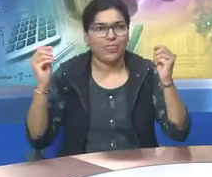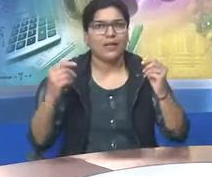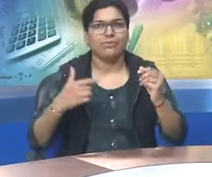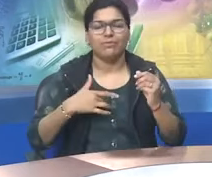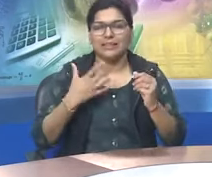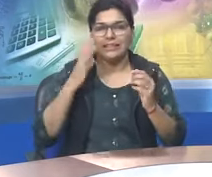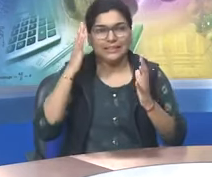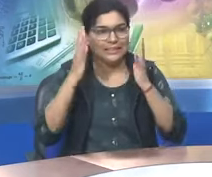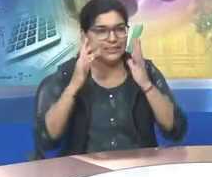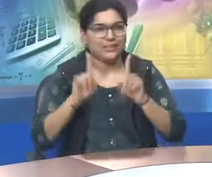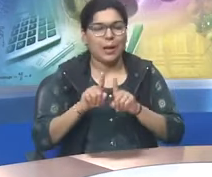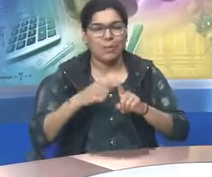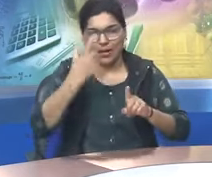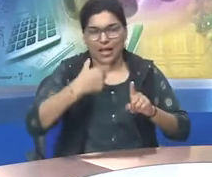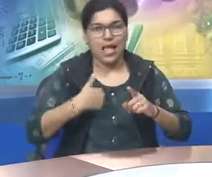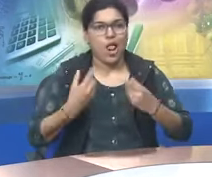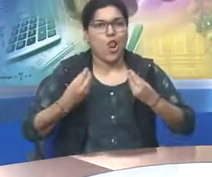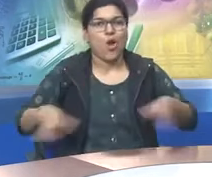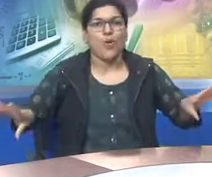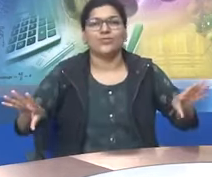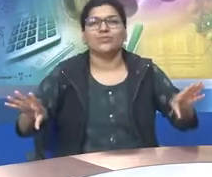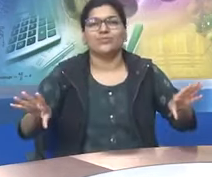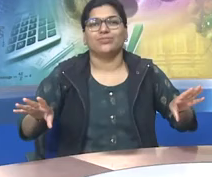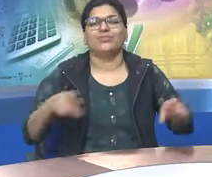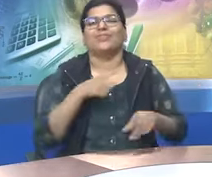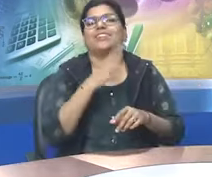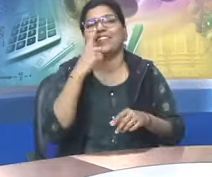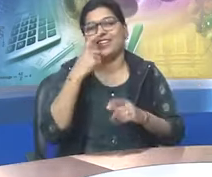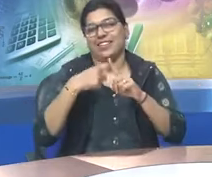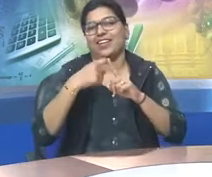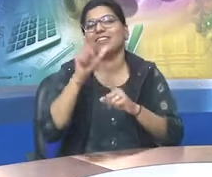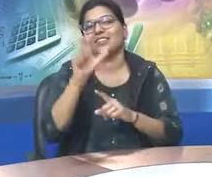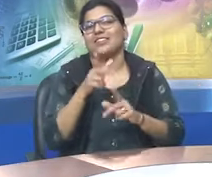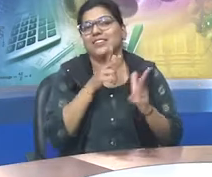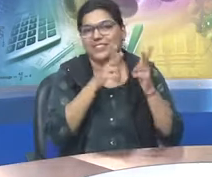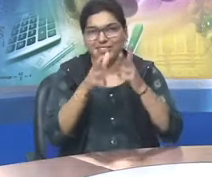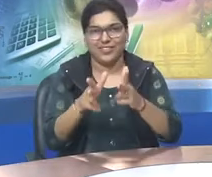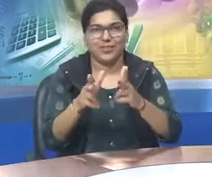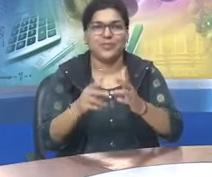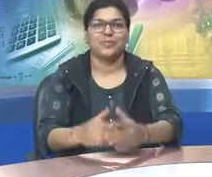gone to heaven, or she has passed away.